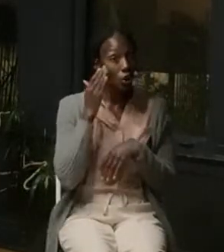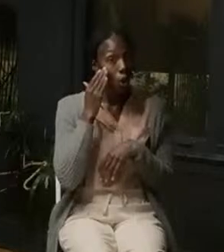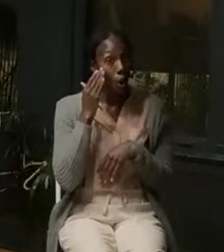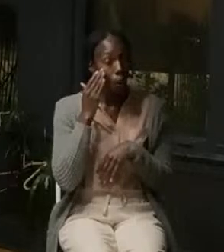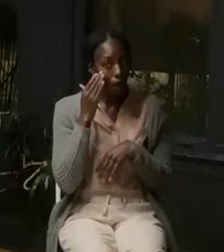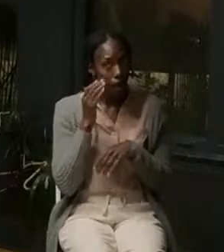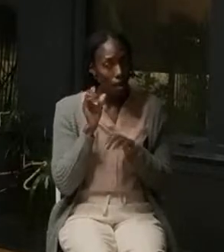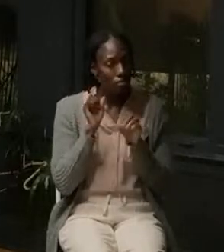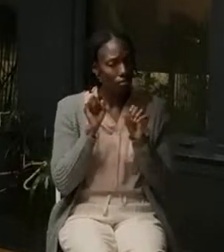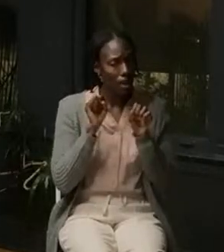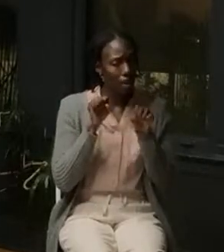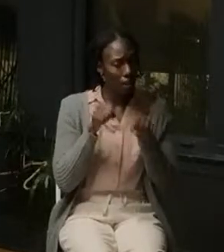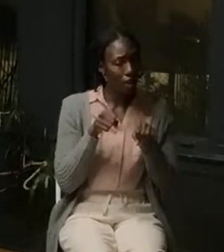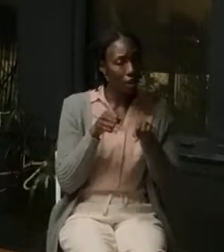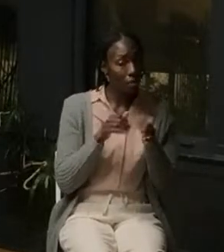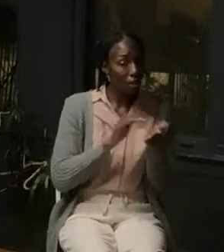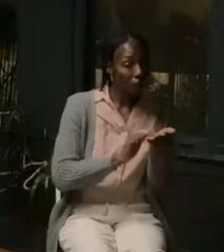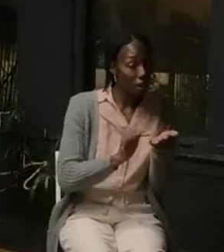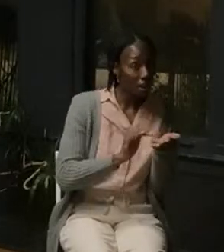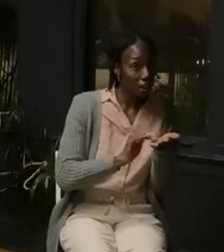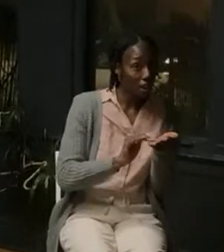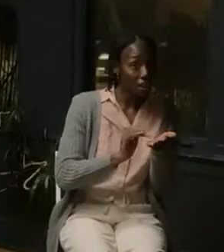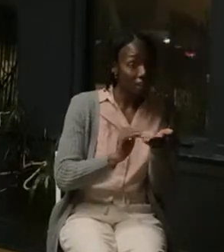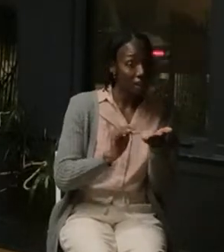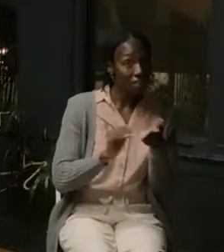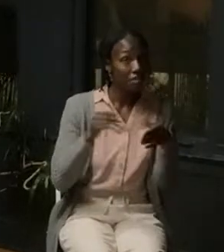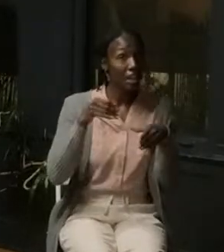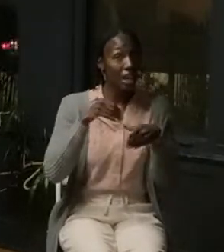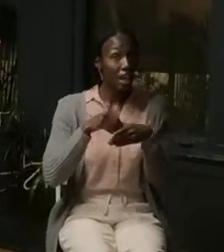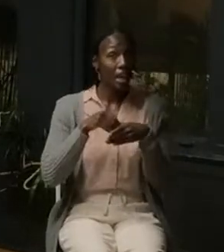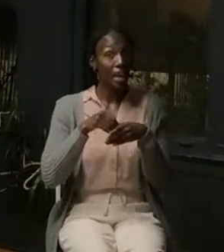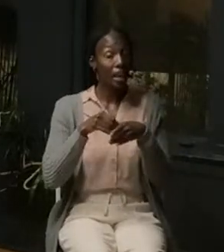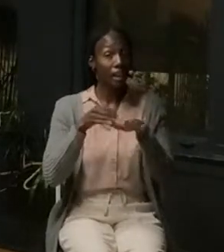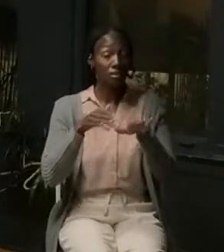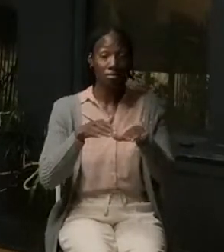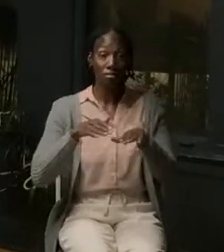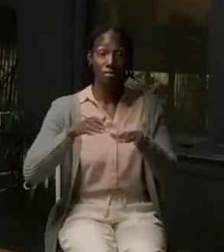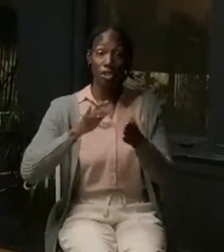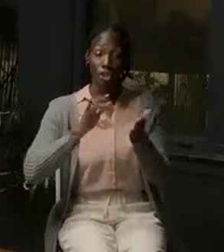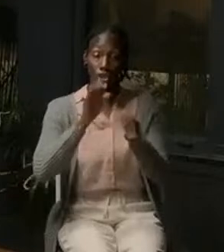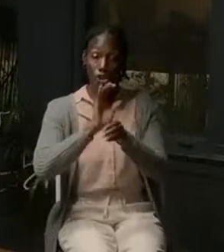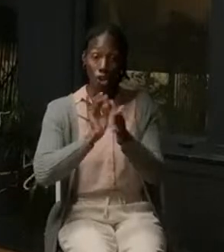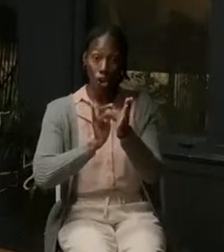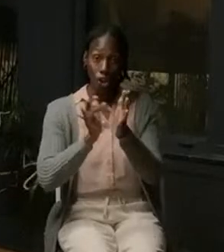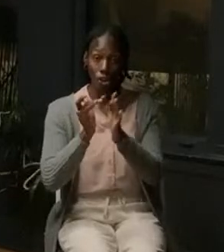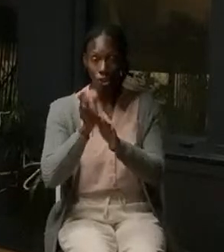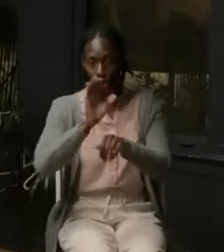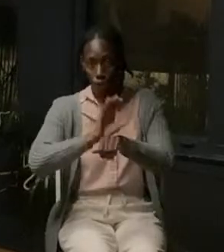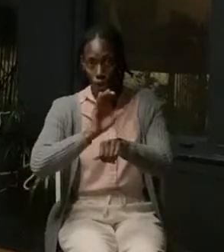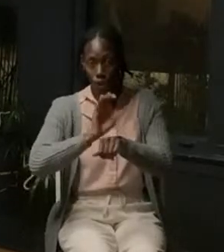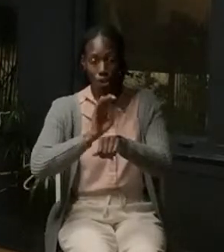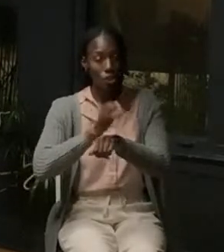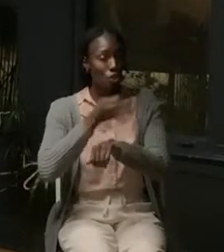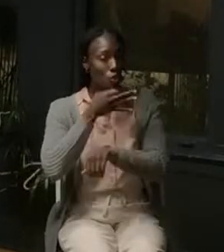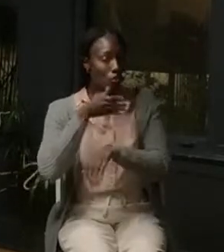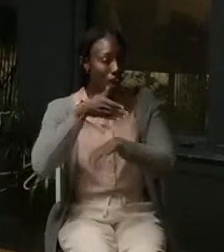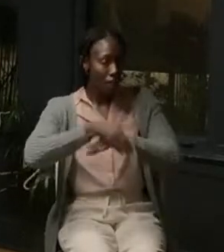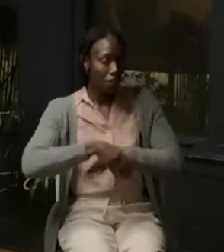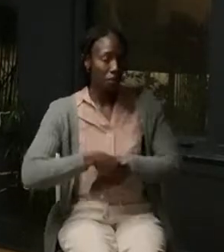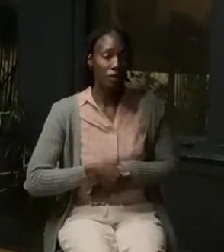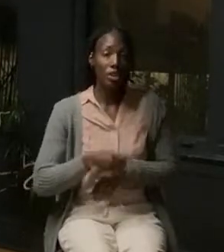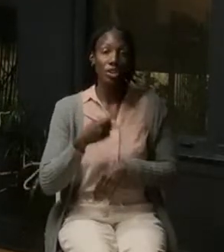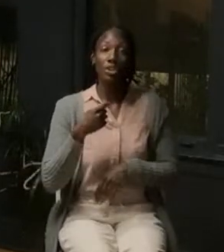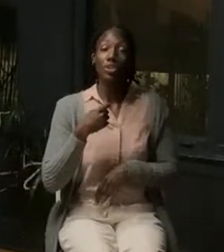be forgiven in a warehouse altar call shortly after. I shouted until the